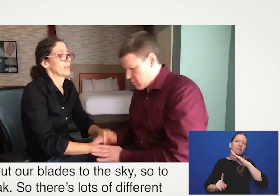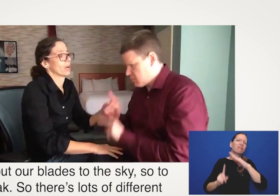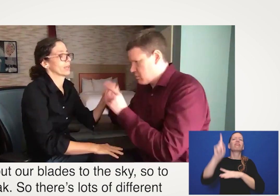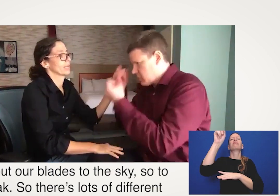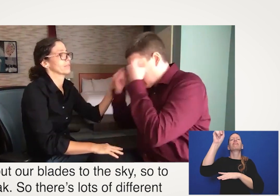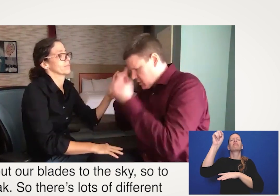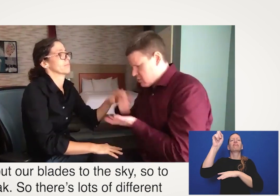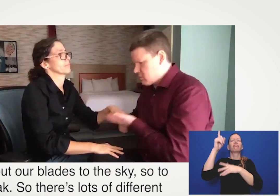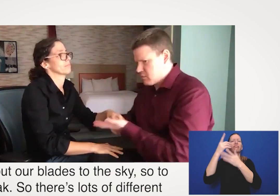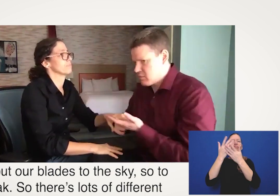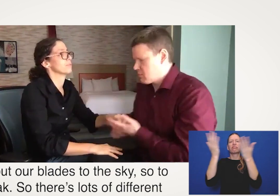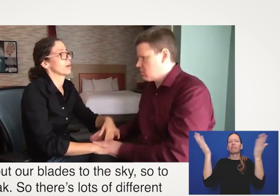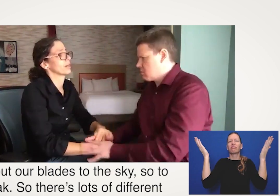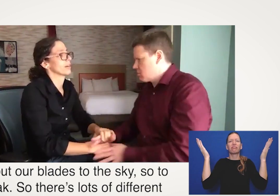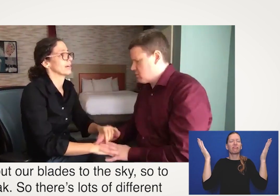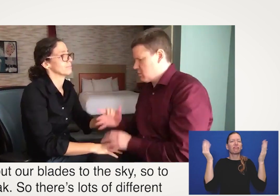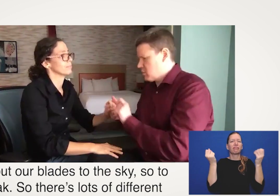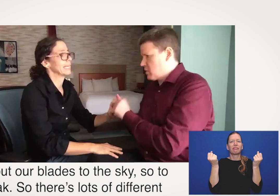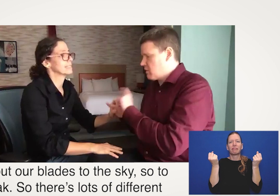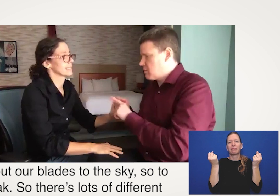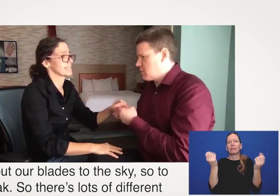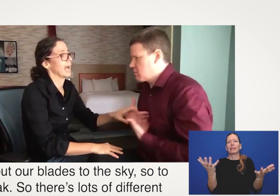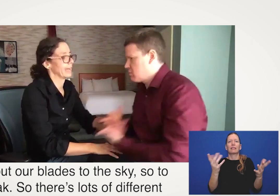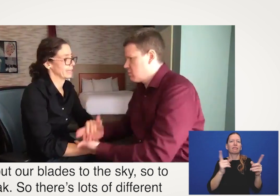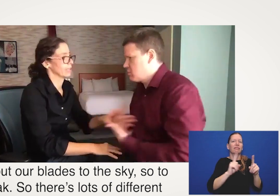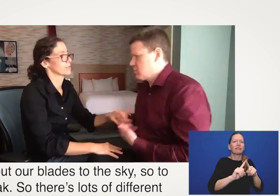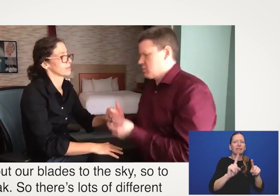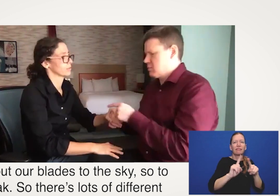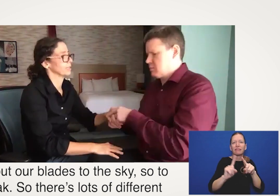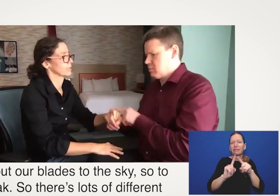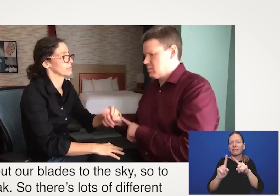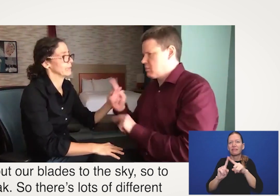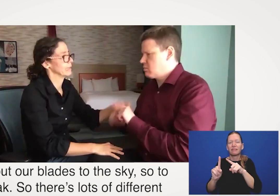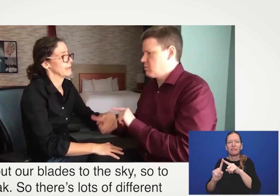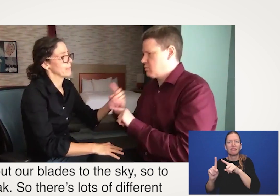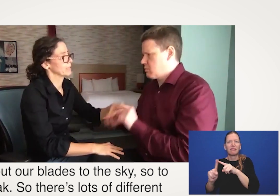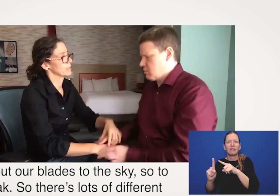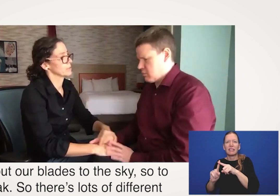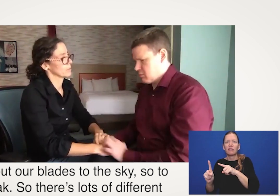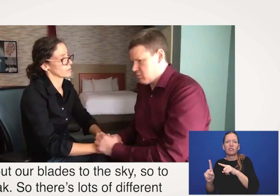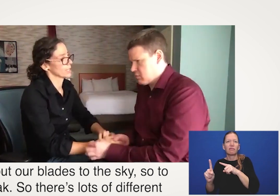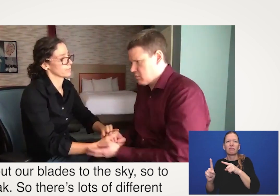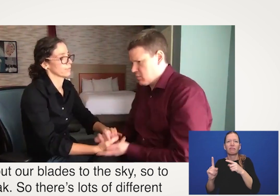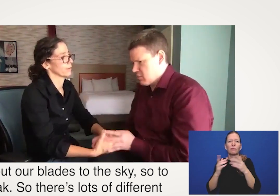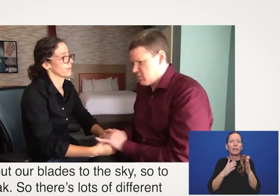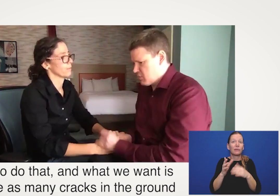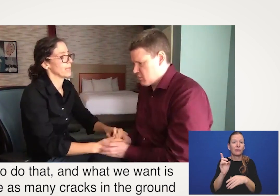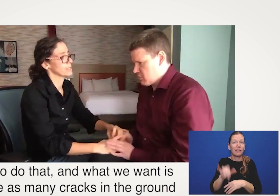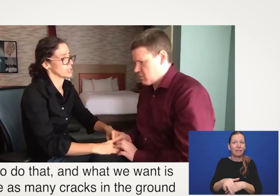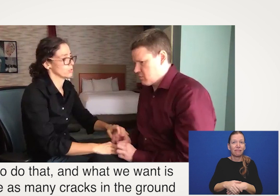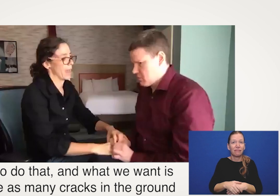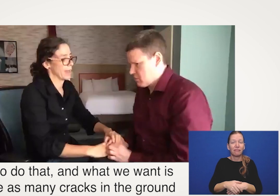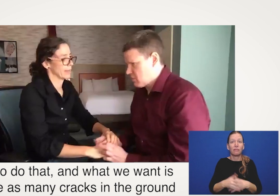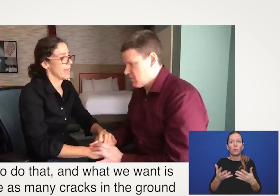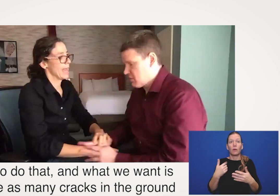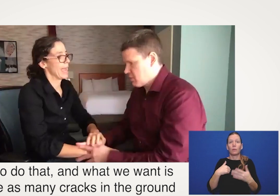and get our put our blades to the sky, so to speak. And so there's lots of different ways to